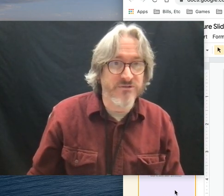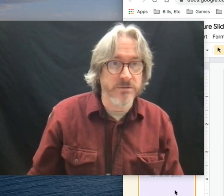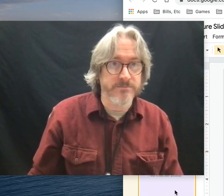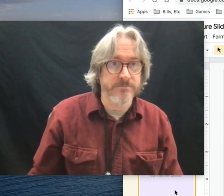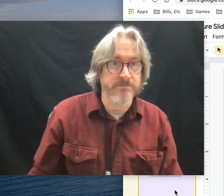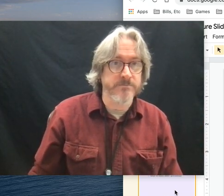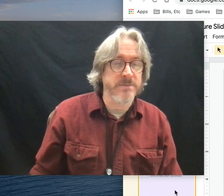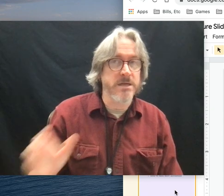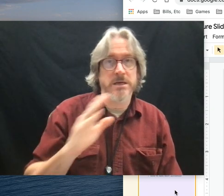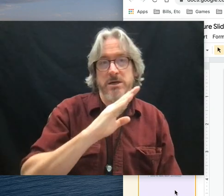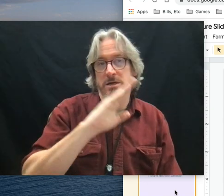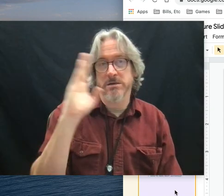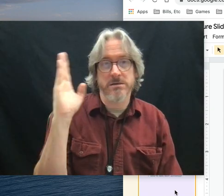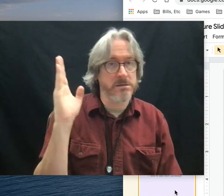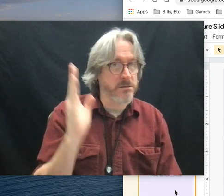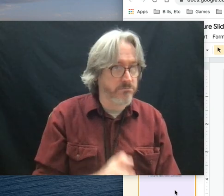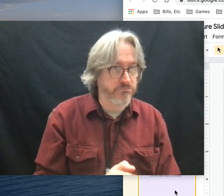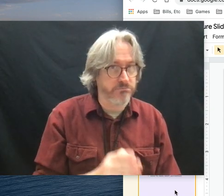never.